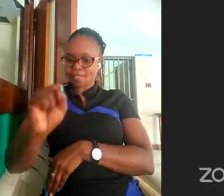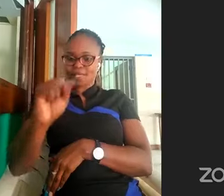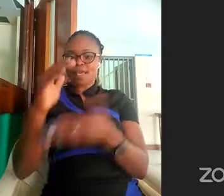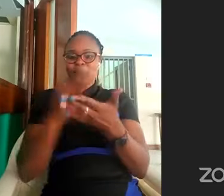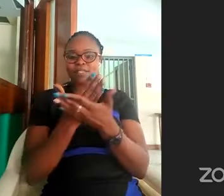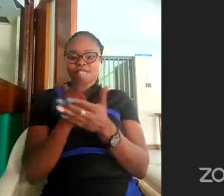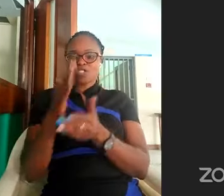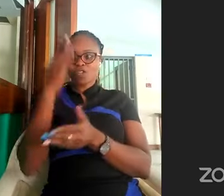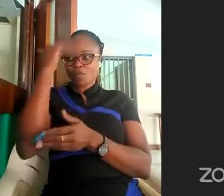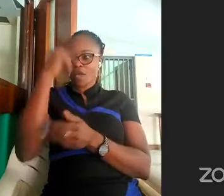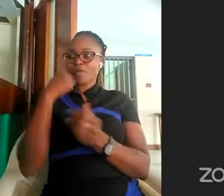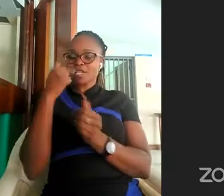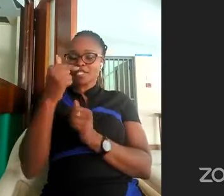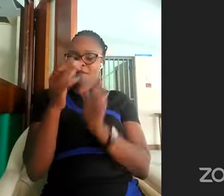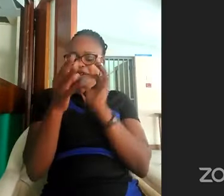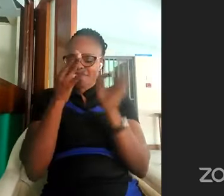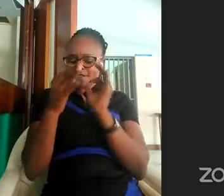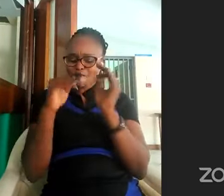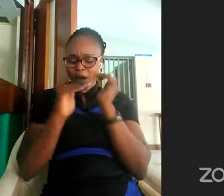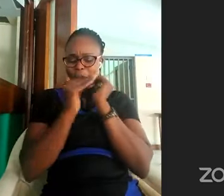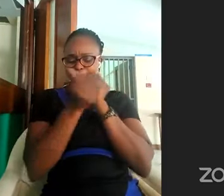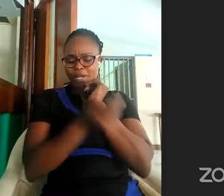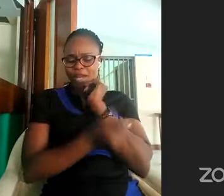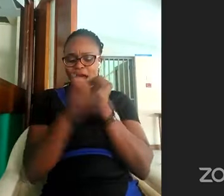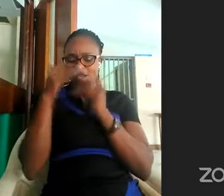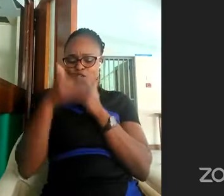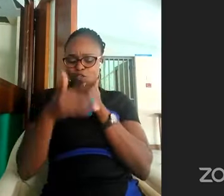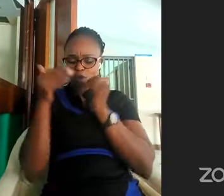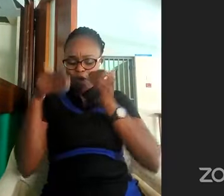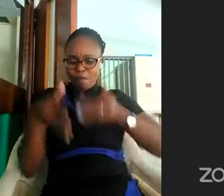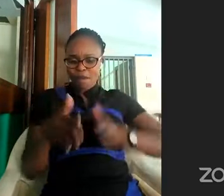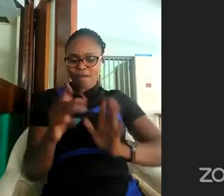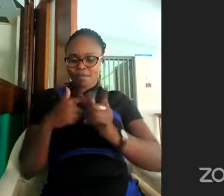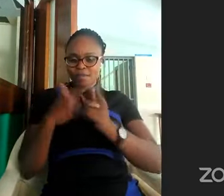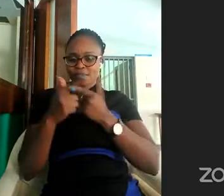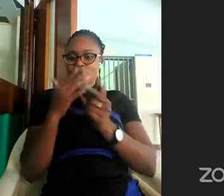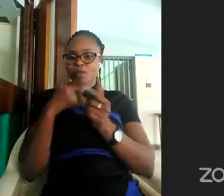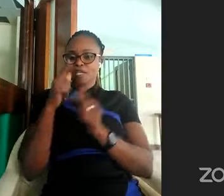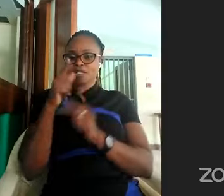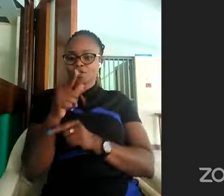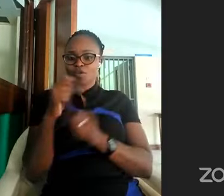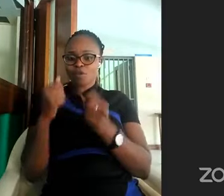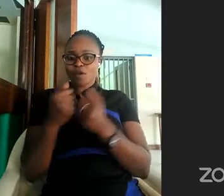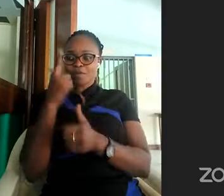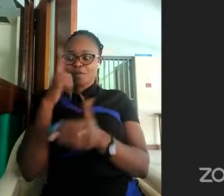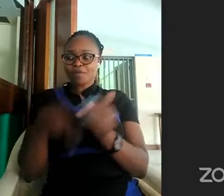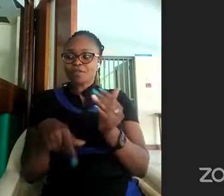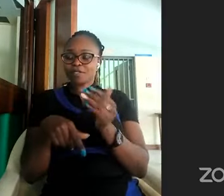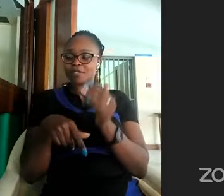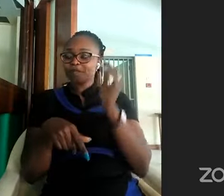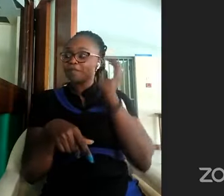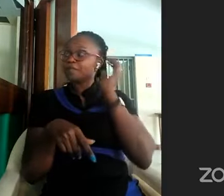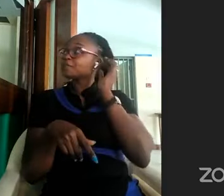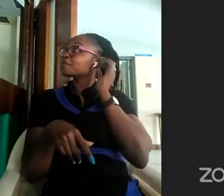labor, they automatically know and believe that we must go through CS. While some of us have given